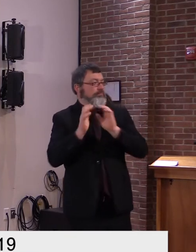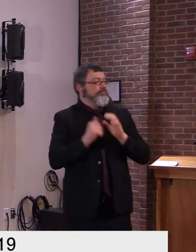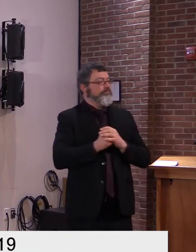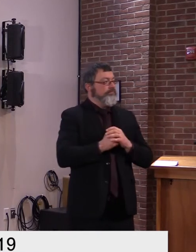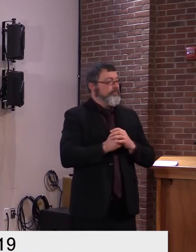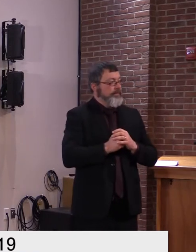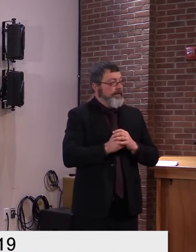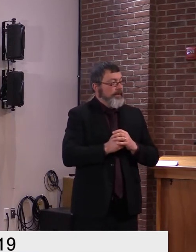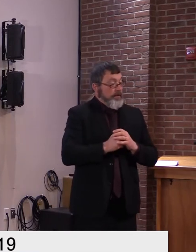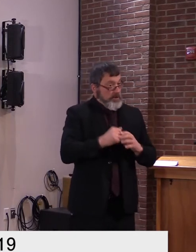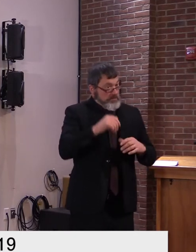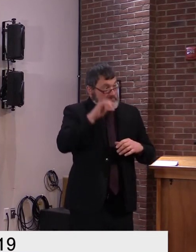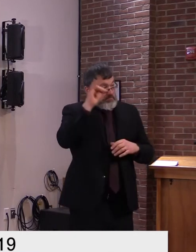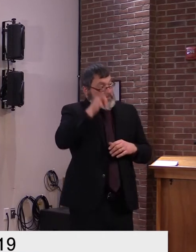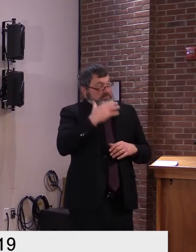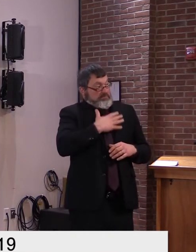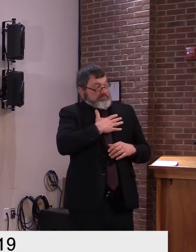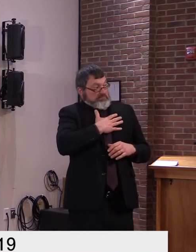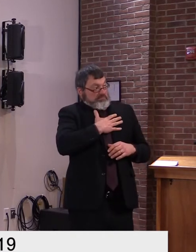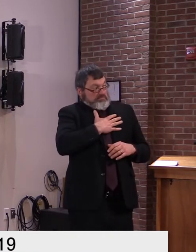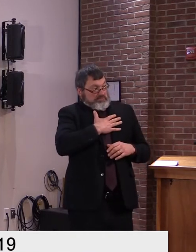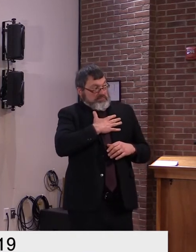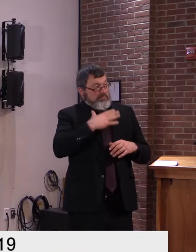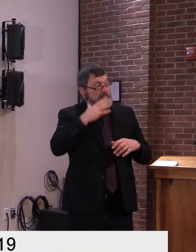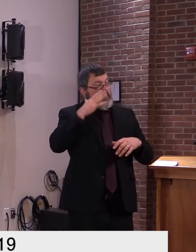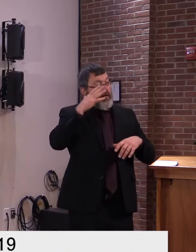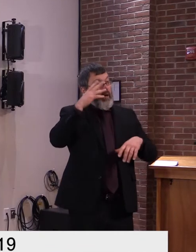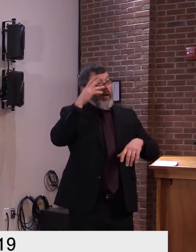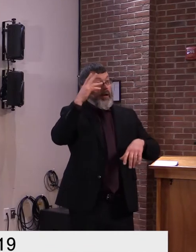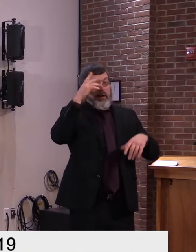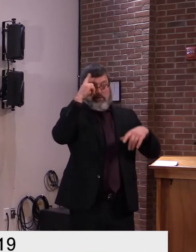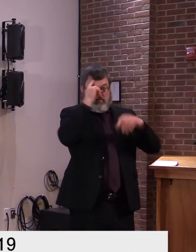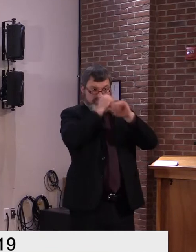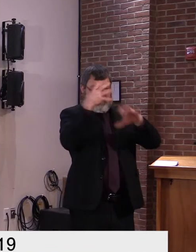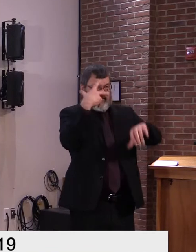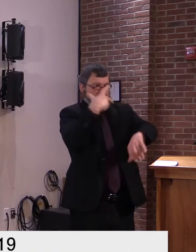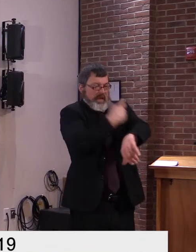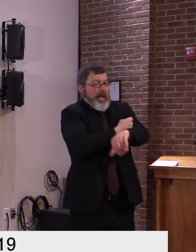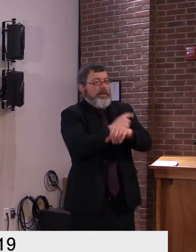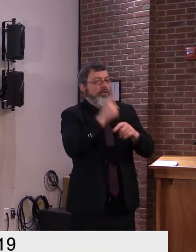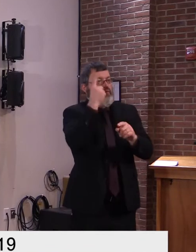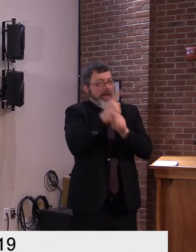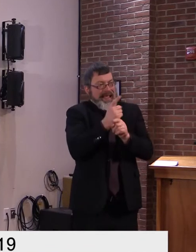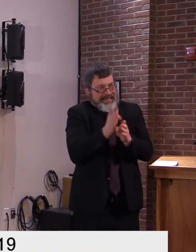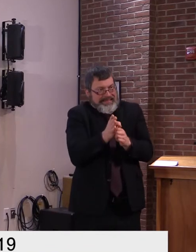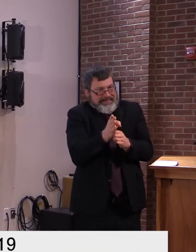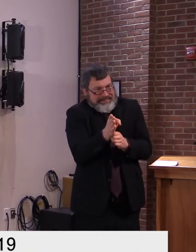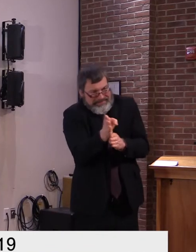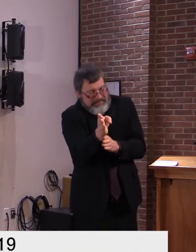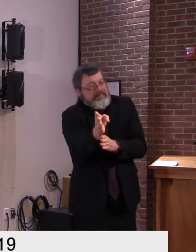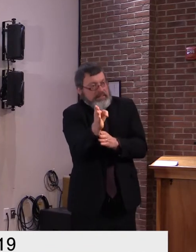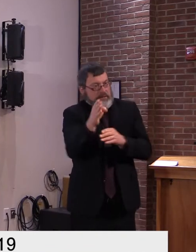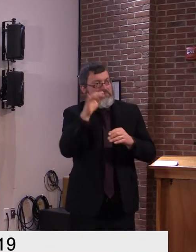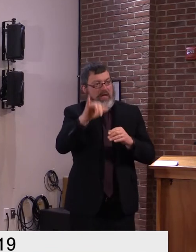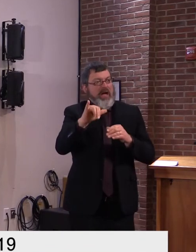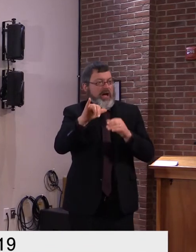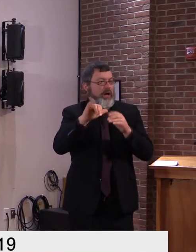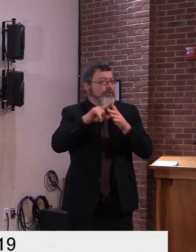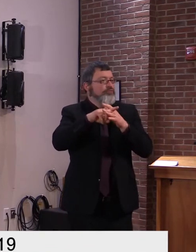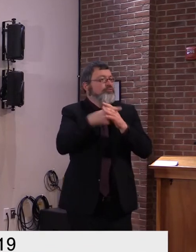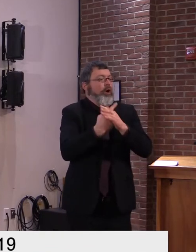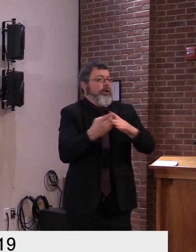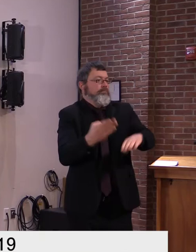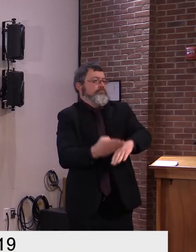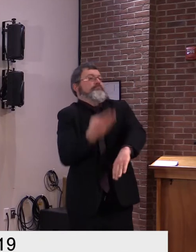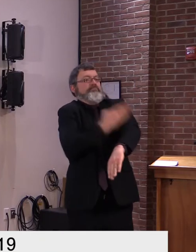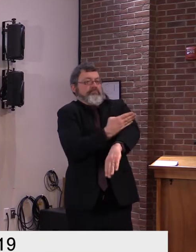safe. While that day may be many months away, we still need to be patient as we wait to make sure that those at highest risk